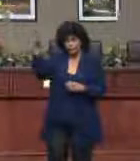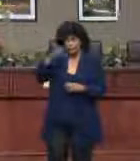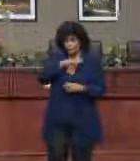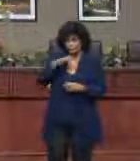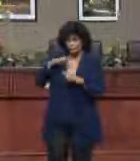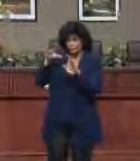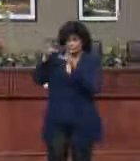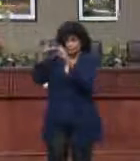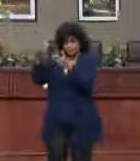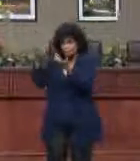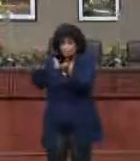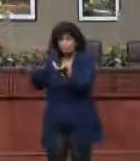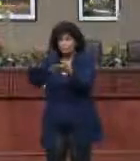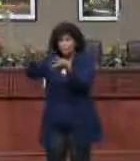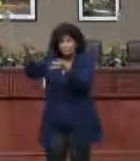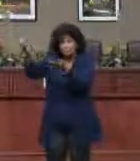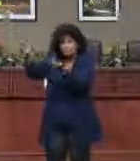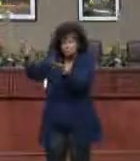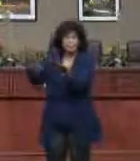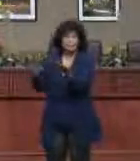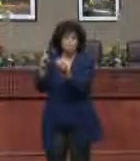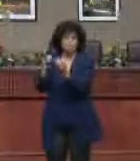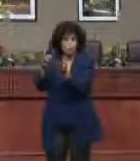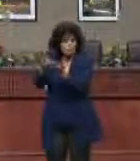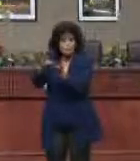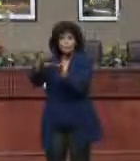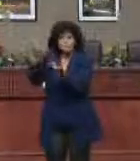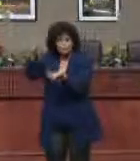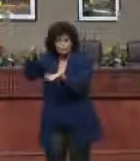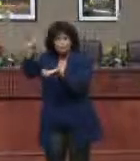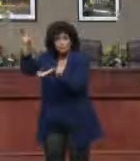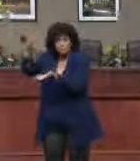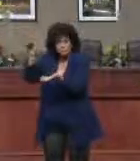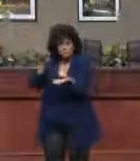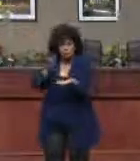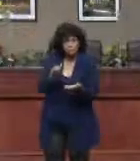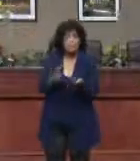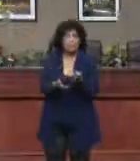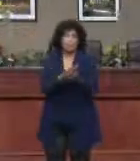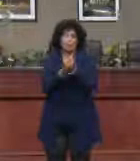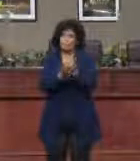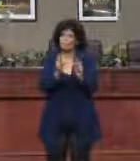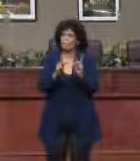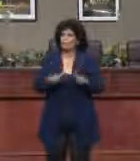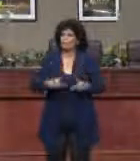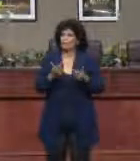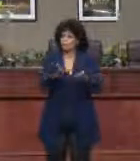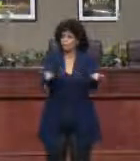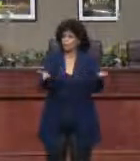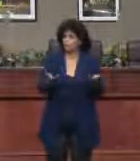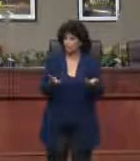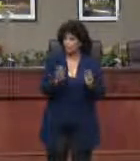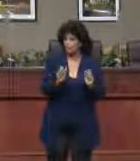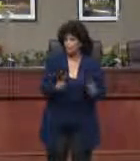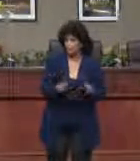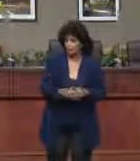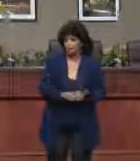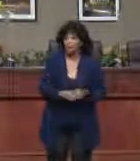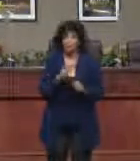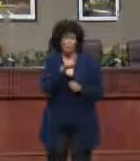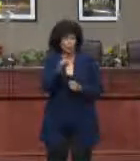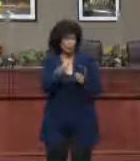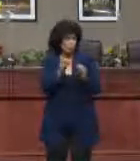a difference in the lives of our residents. If you need more information on our social